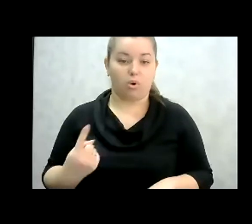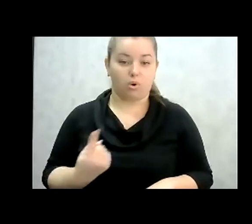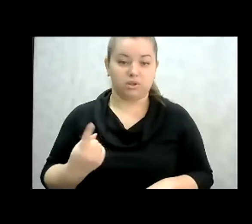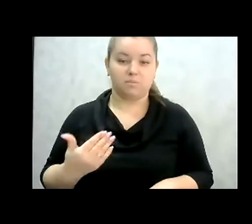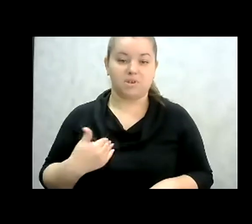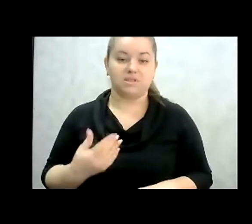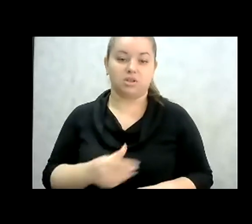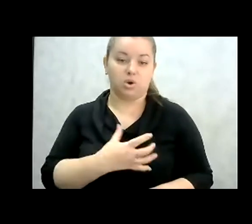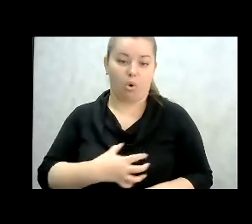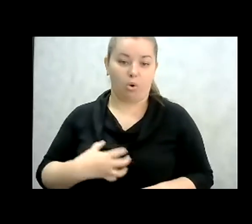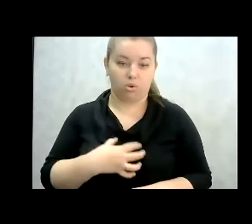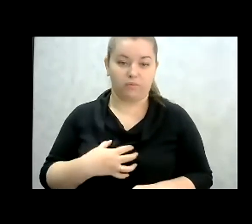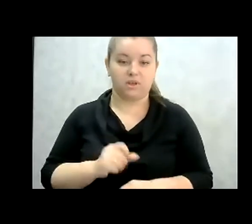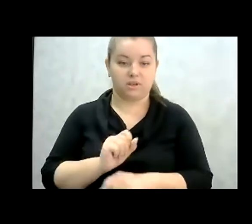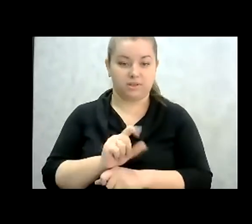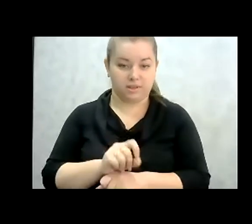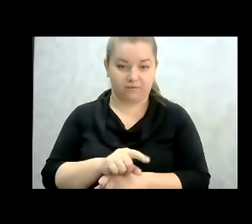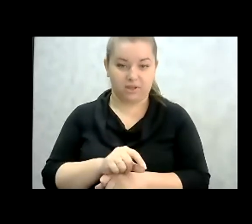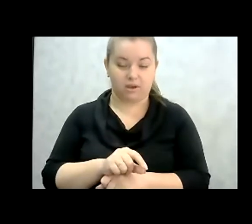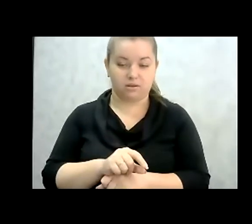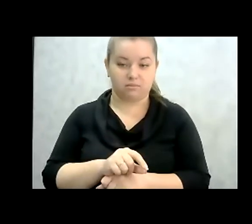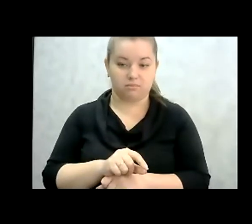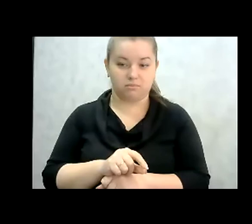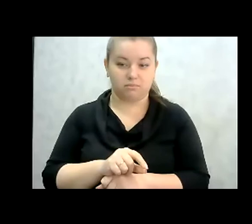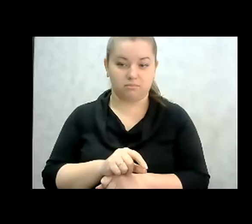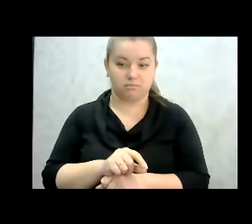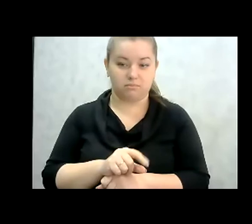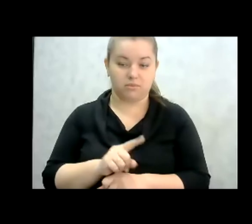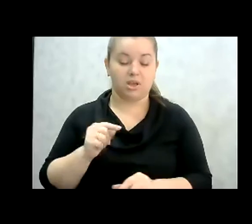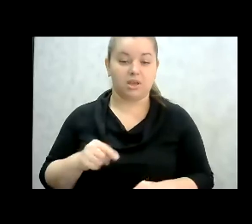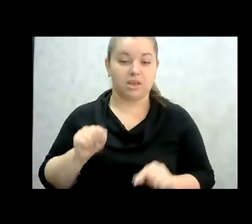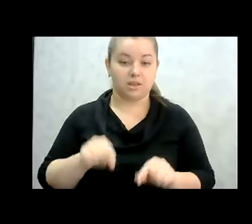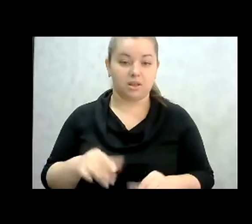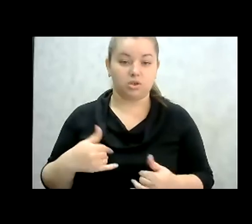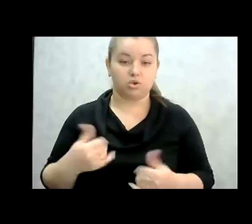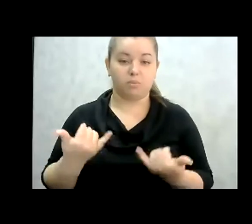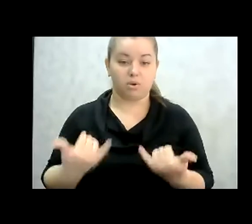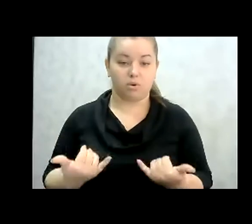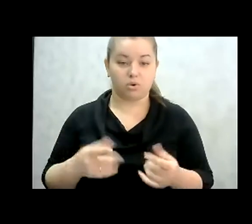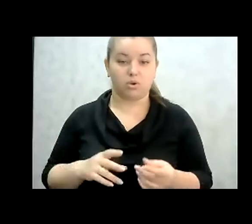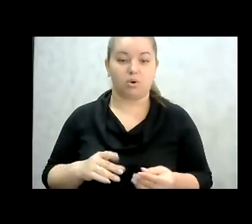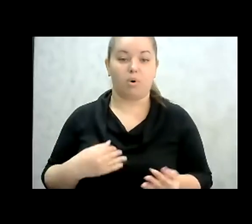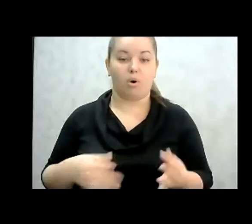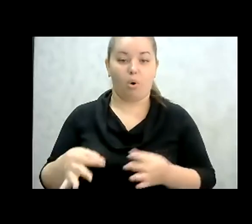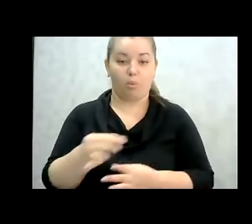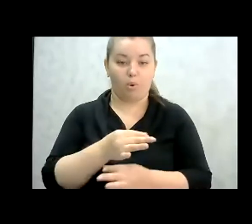So that was one of the focal areas of our effort.